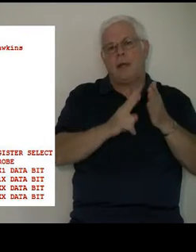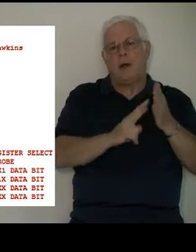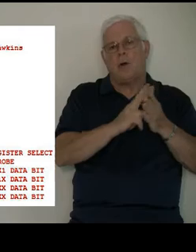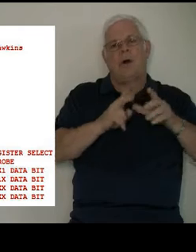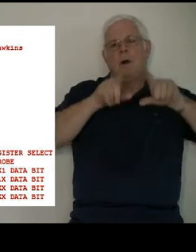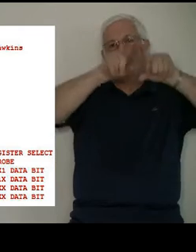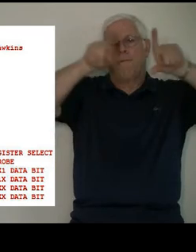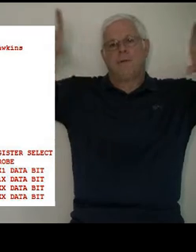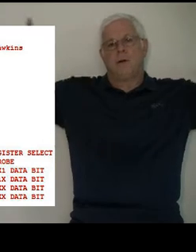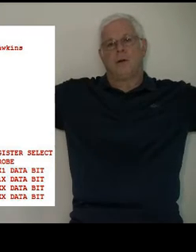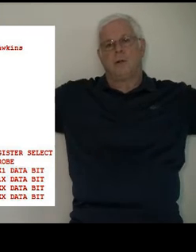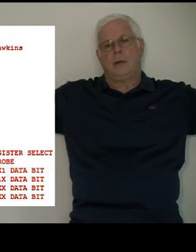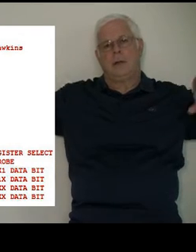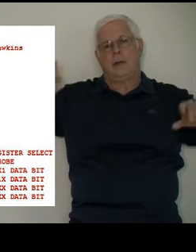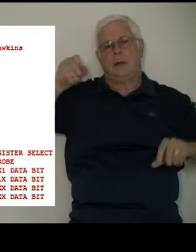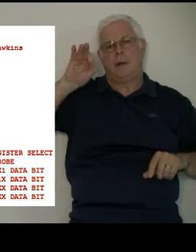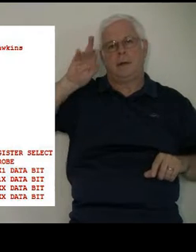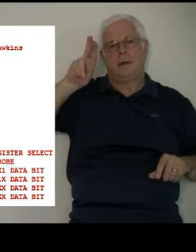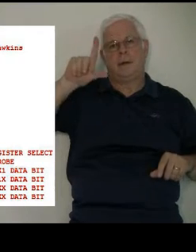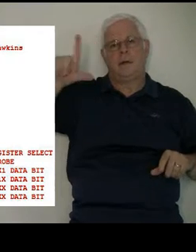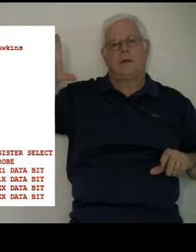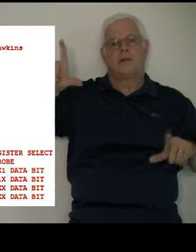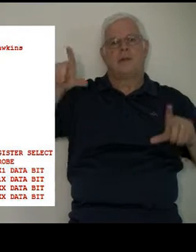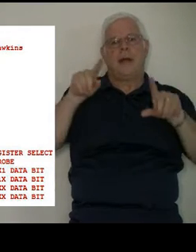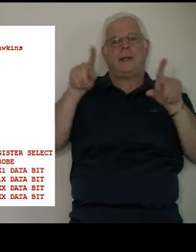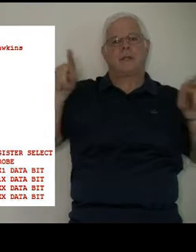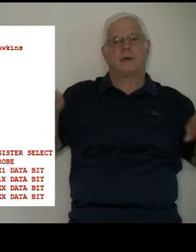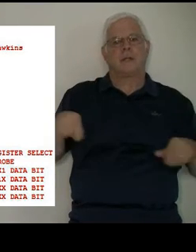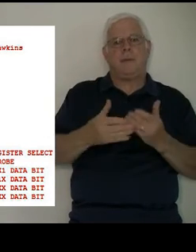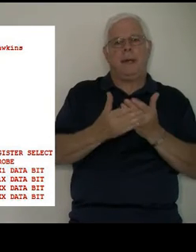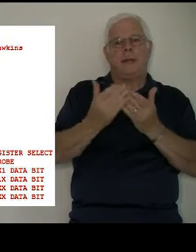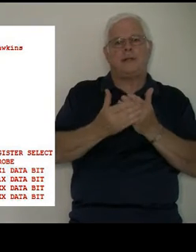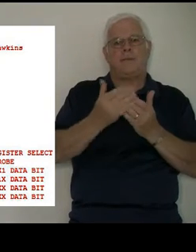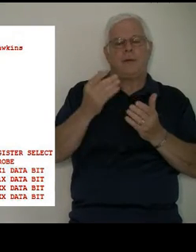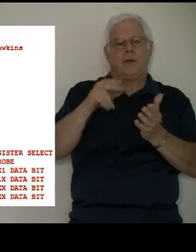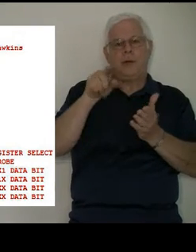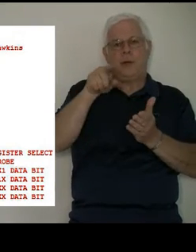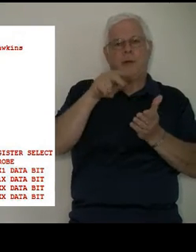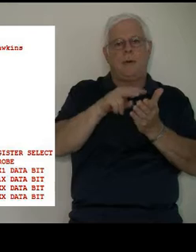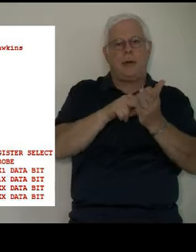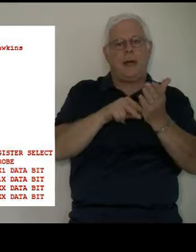video full screen, so it's going to be easy for you you to read,